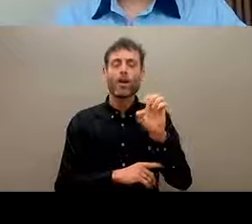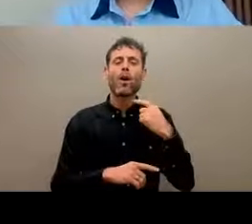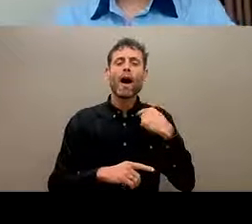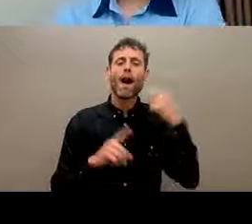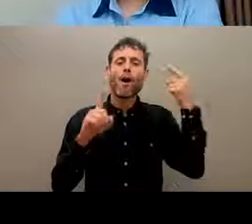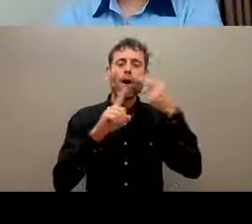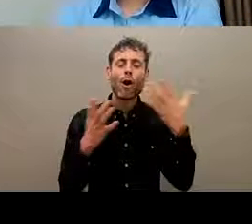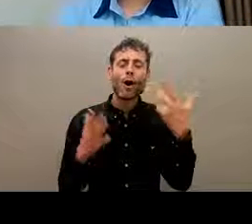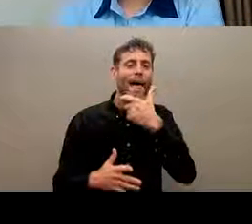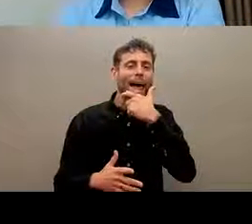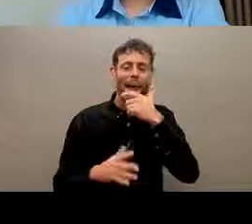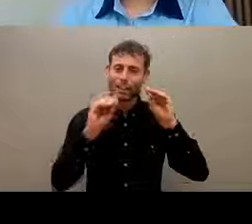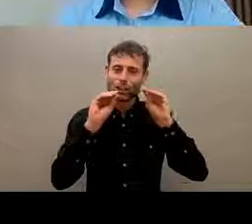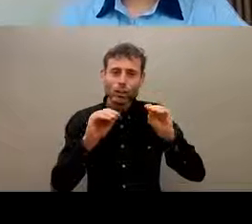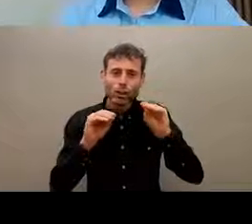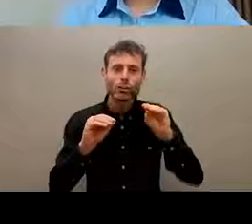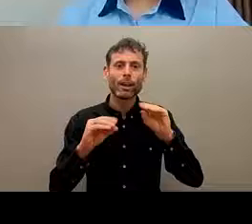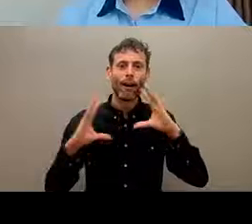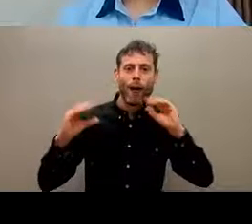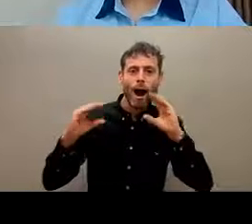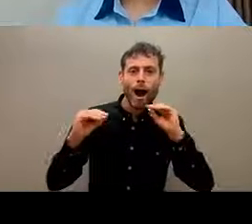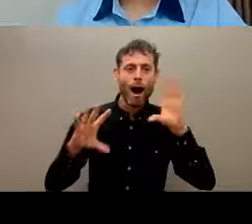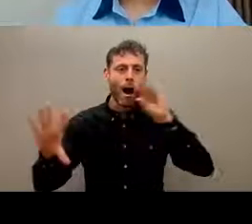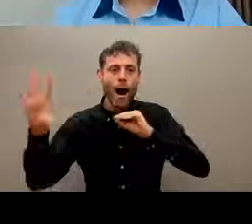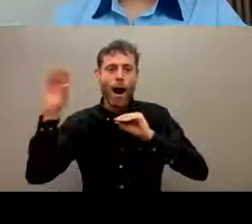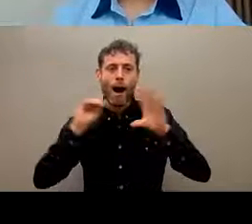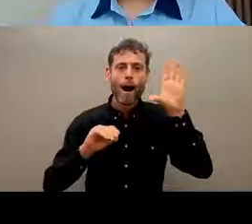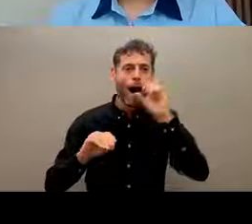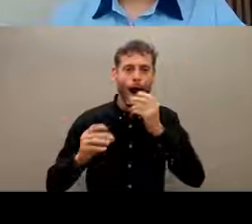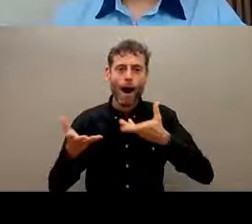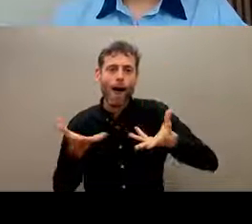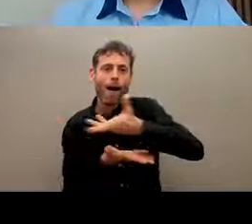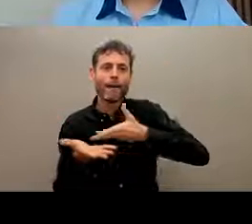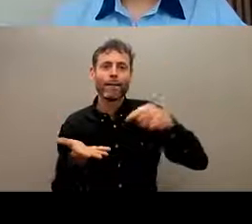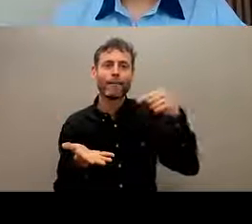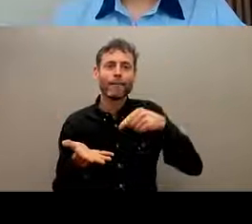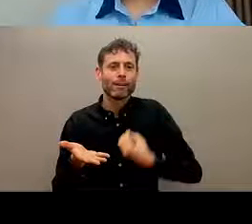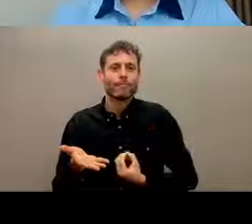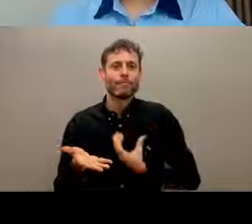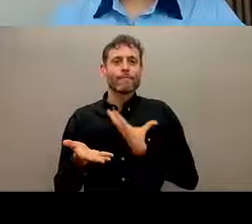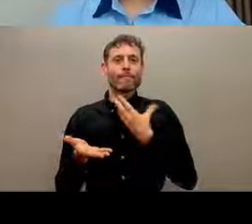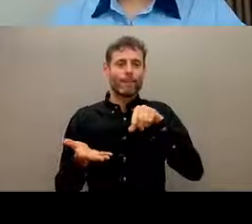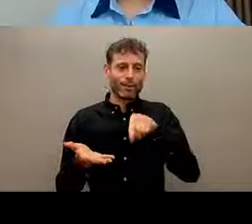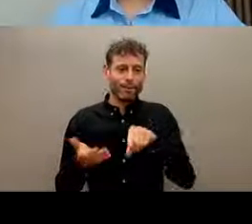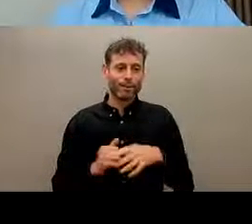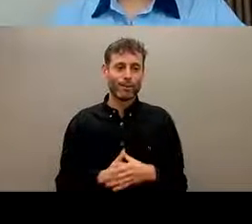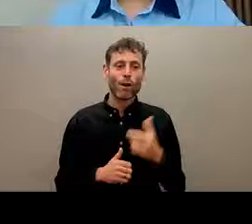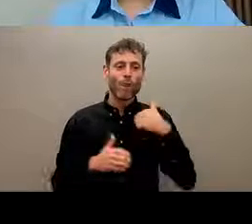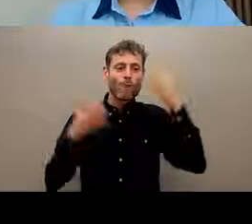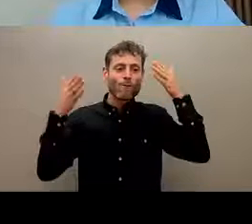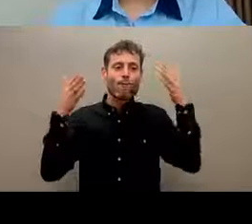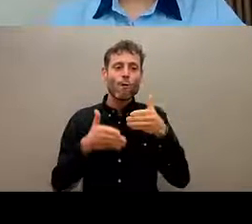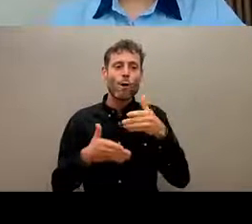The objectives of VTalk include like English improvement for local students in Vietnam,